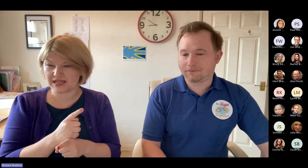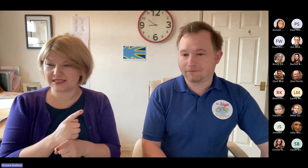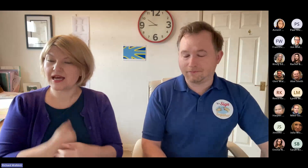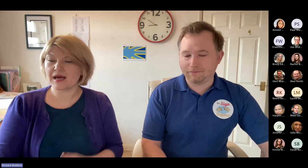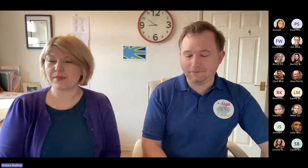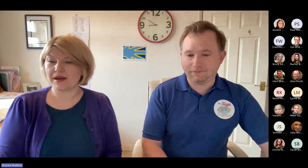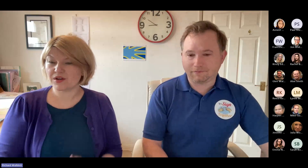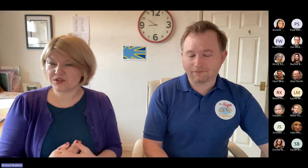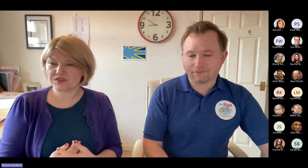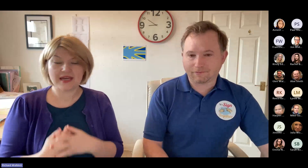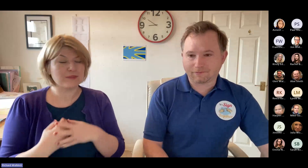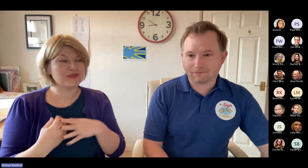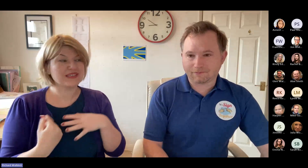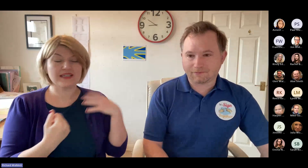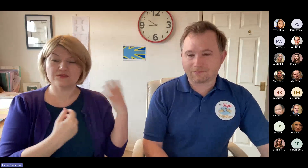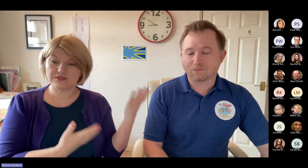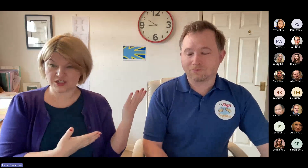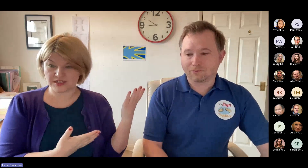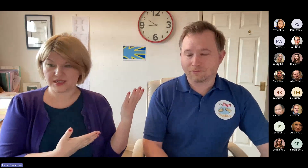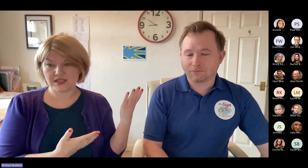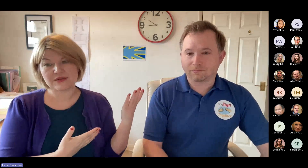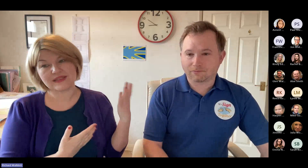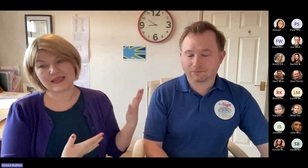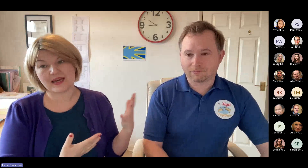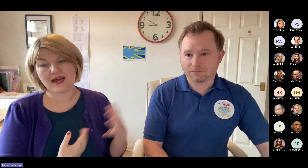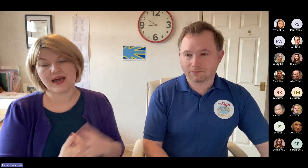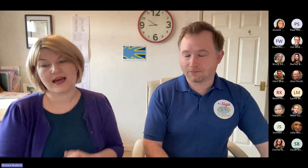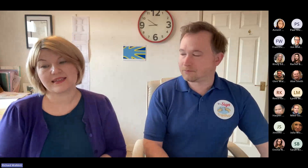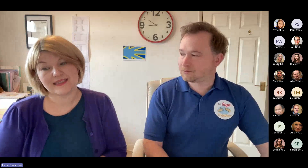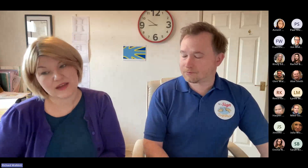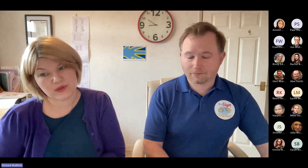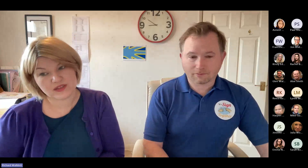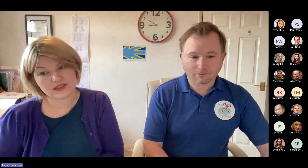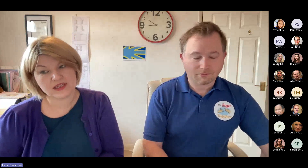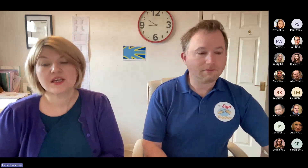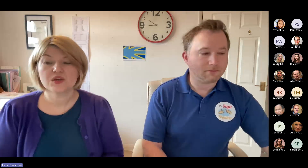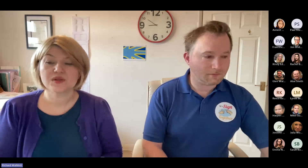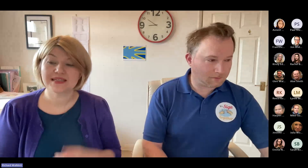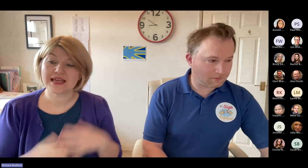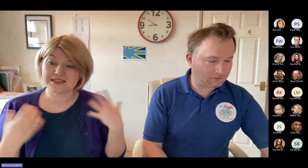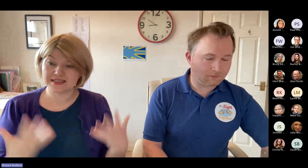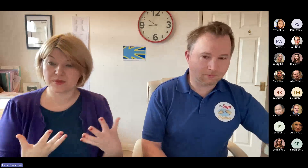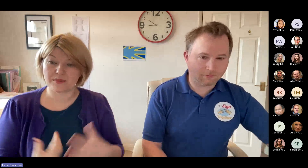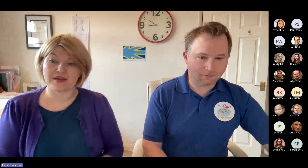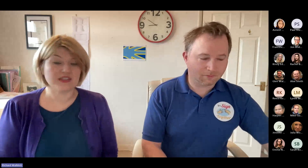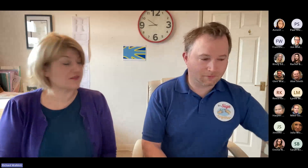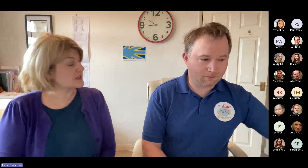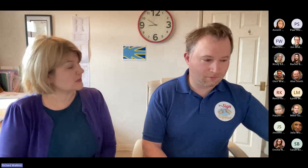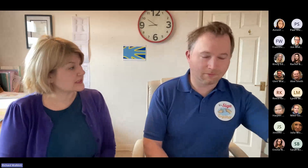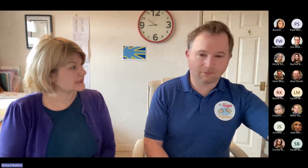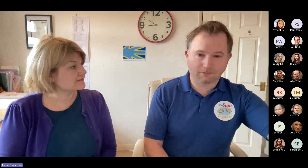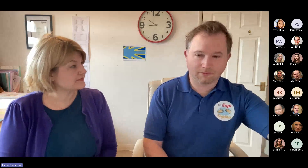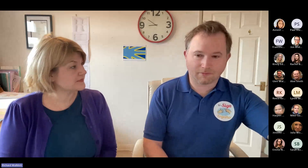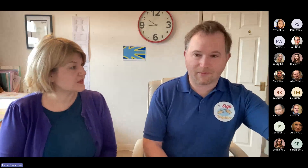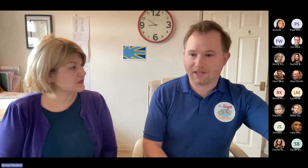chat about us, and particularly Richard, who's here as a deaf person who can tell us a little bit about the deaf experience. So Richard,